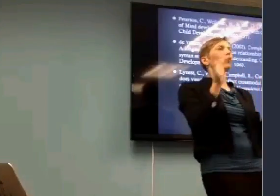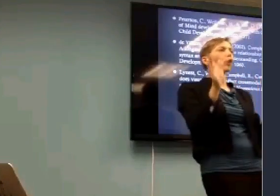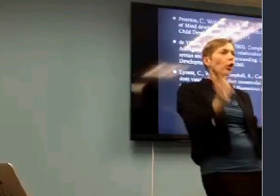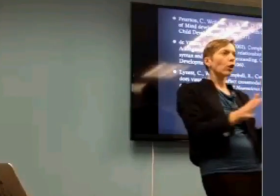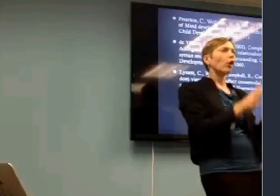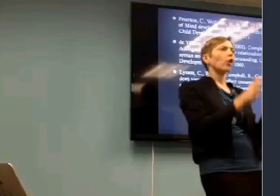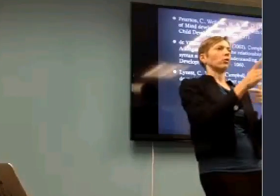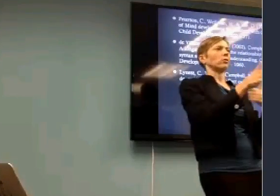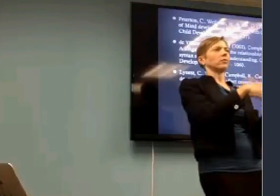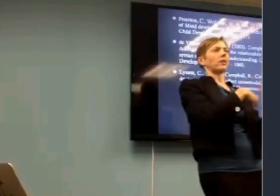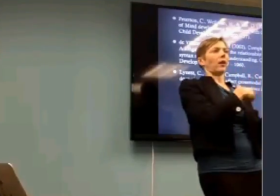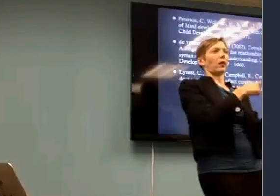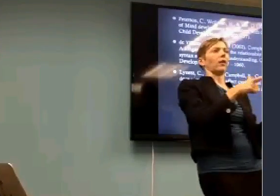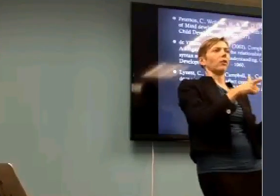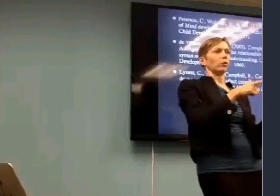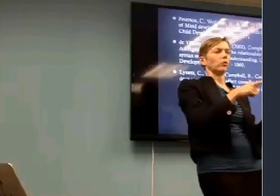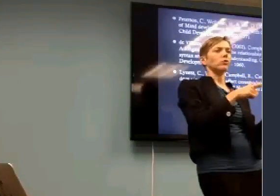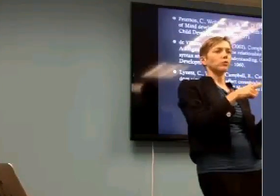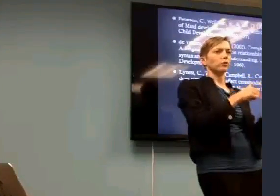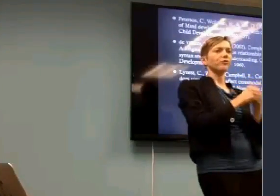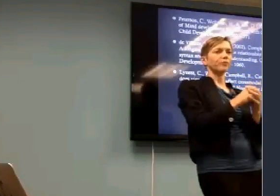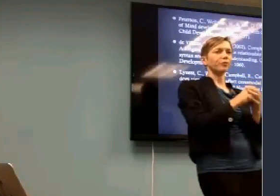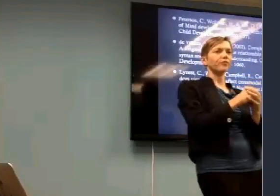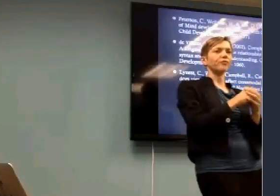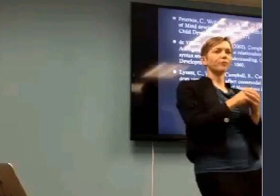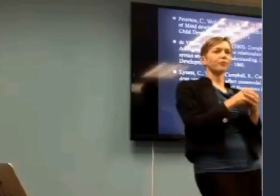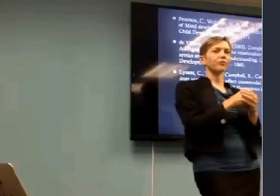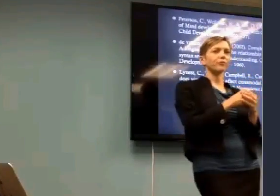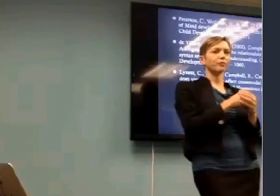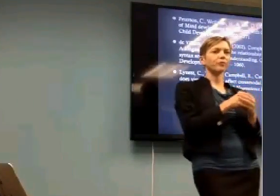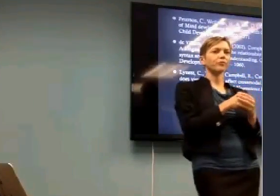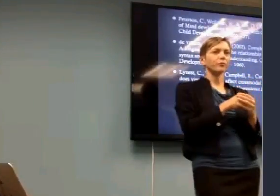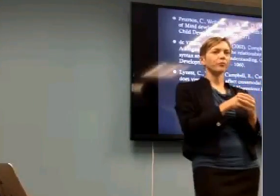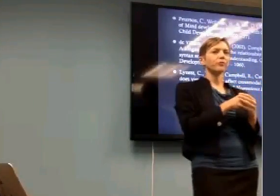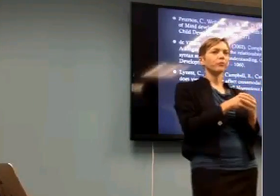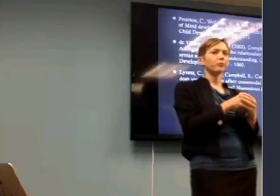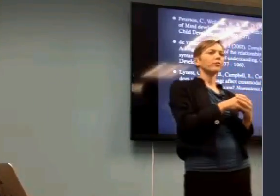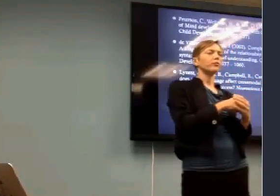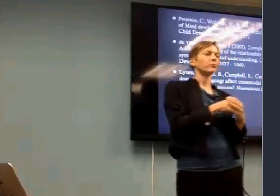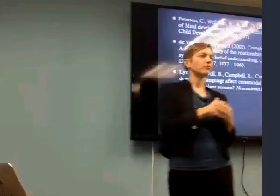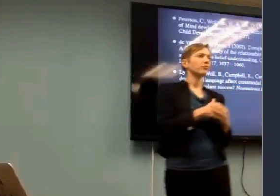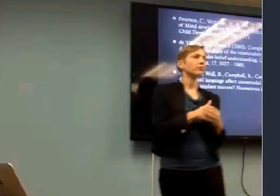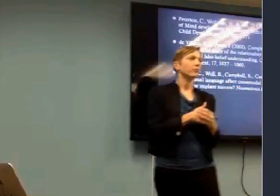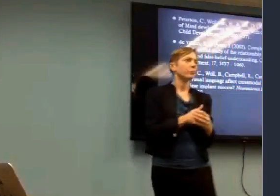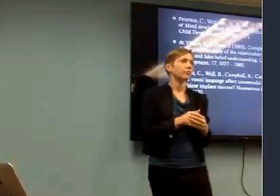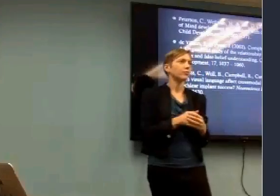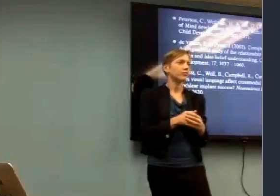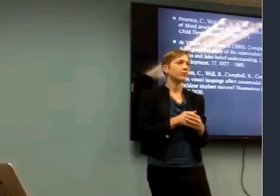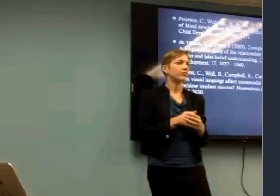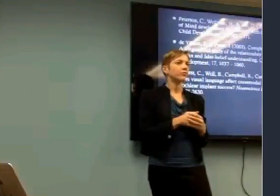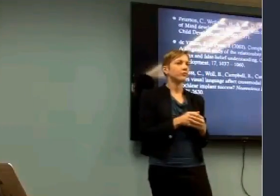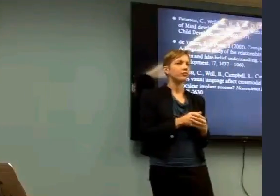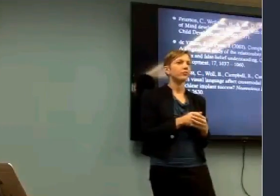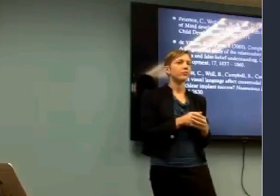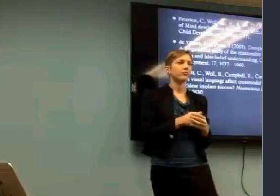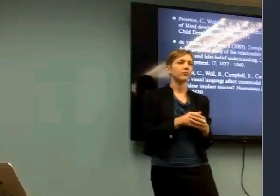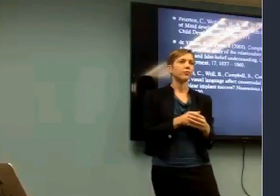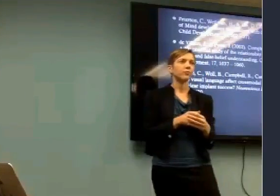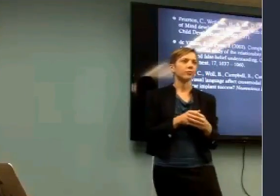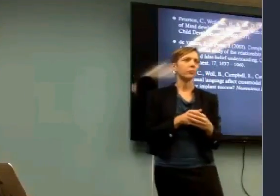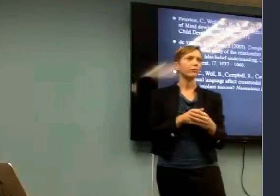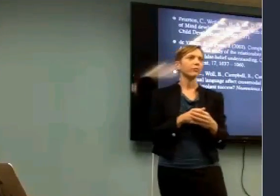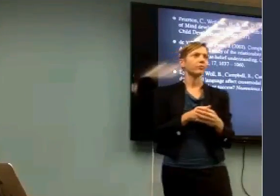be against oral approaches, but rather to promote the use of sign language and early exposure to it.